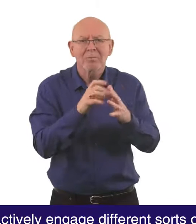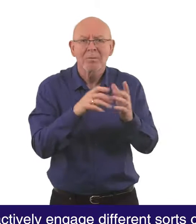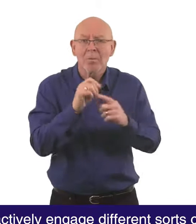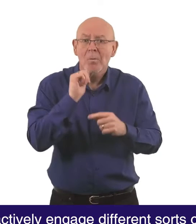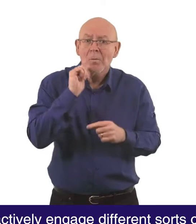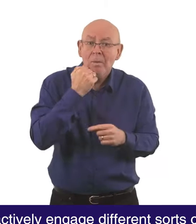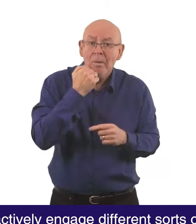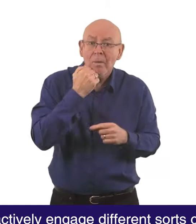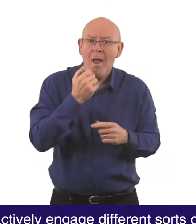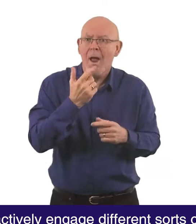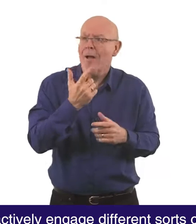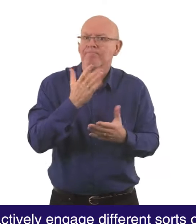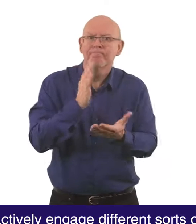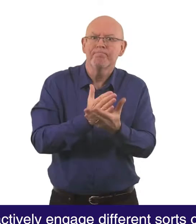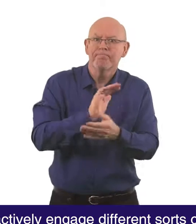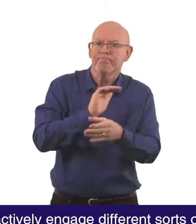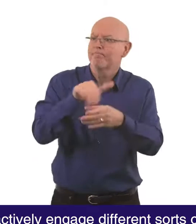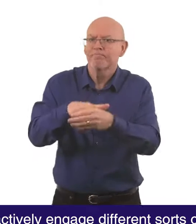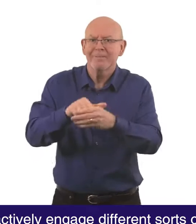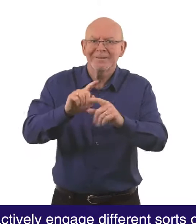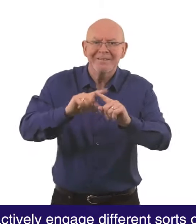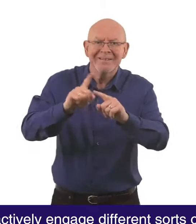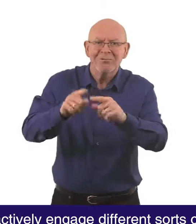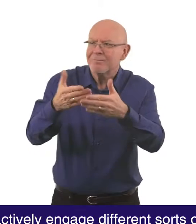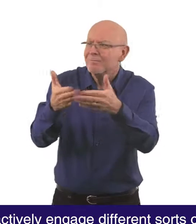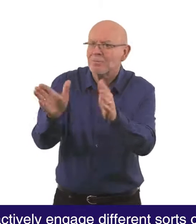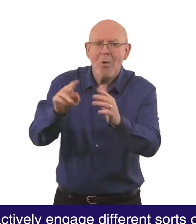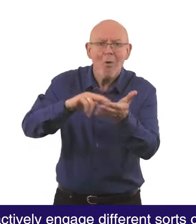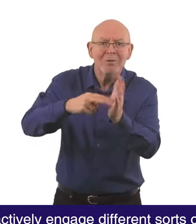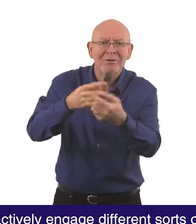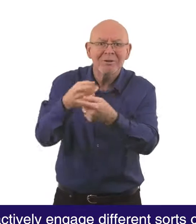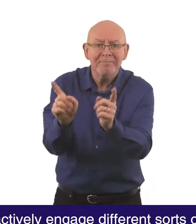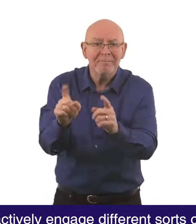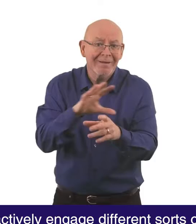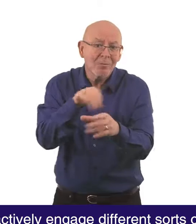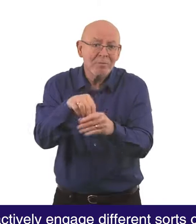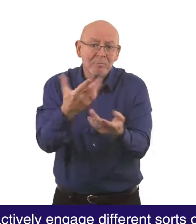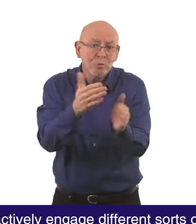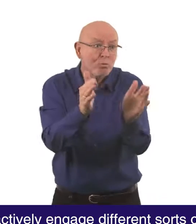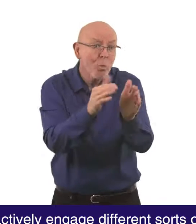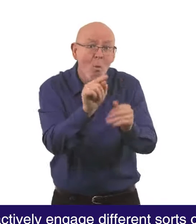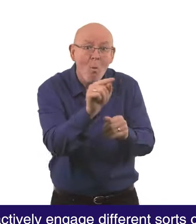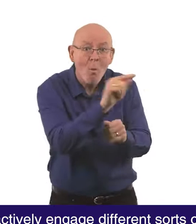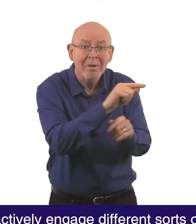How DWP will actively engage different sorts of organisations, including small and local